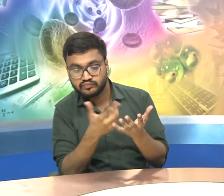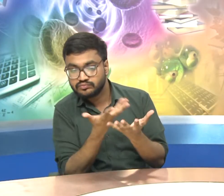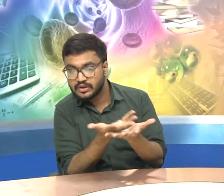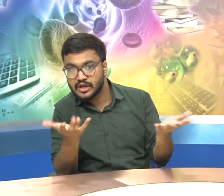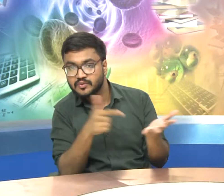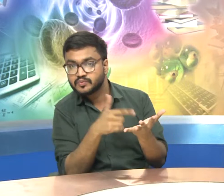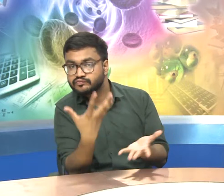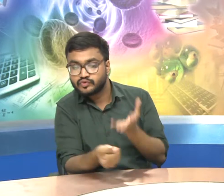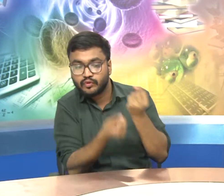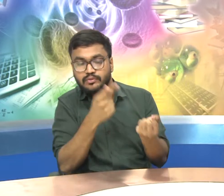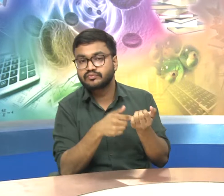years.